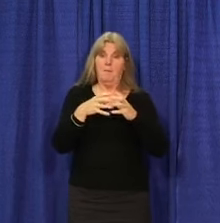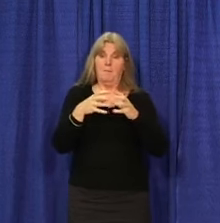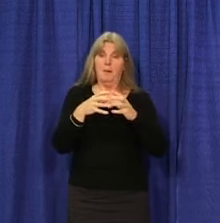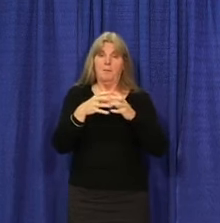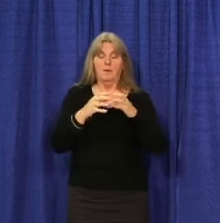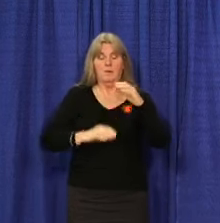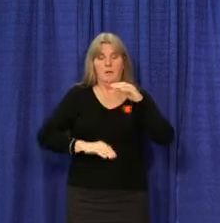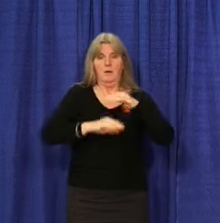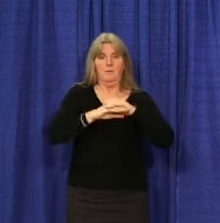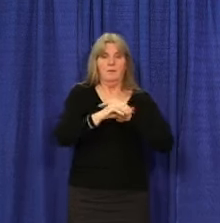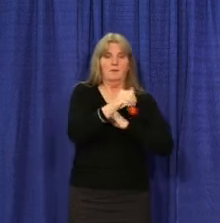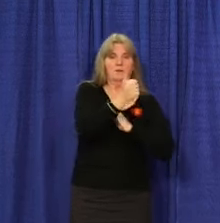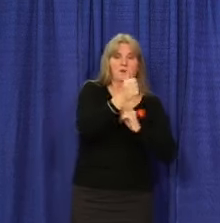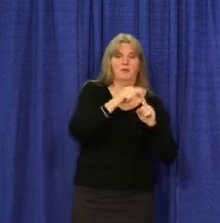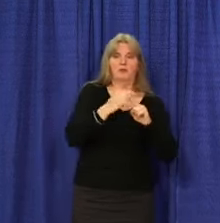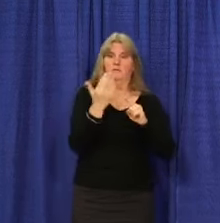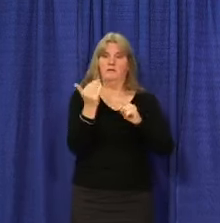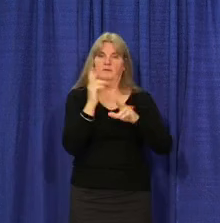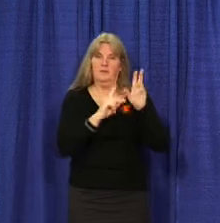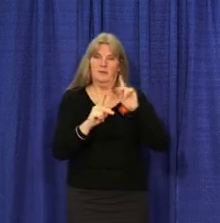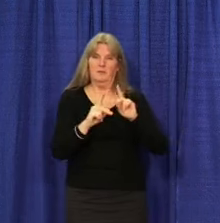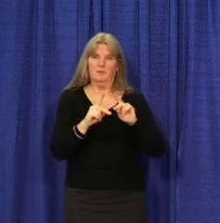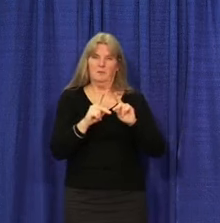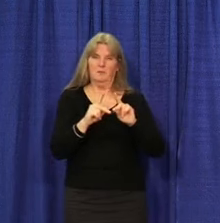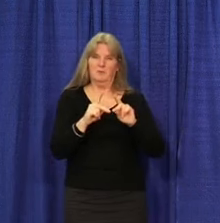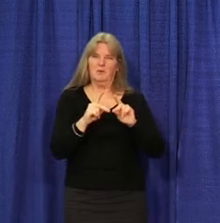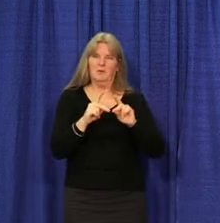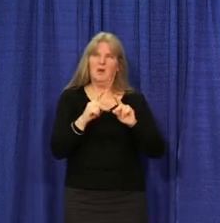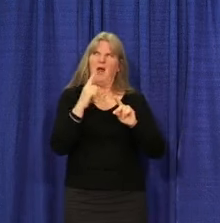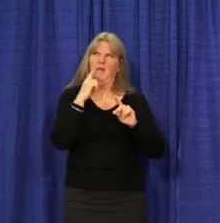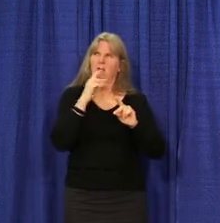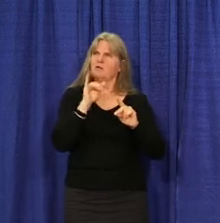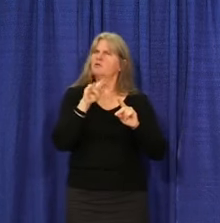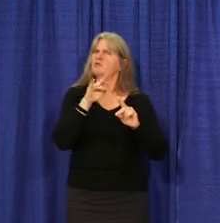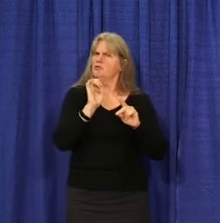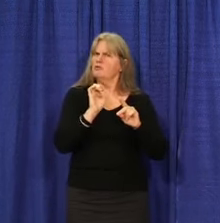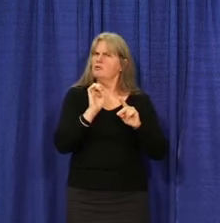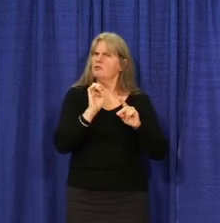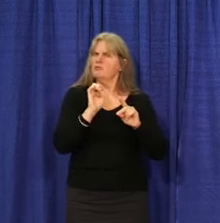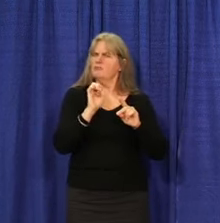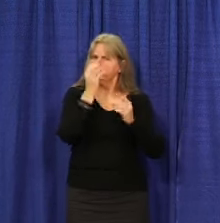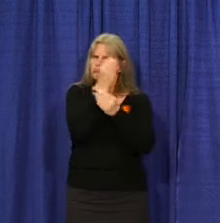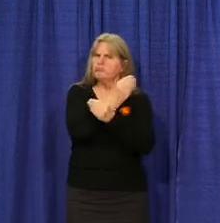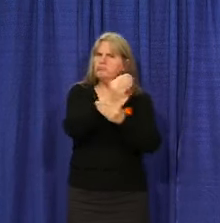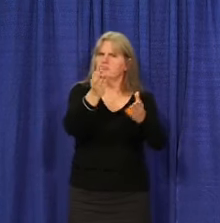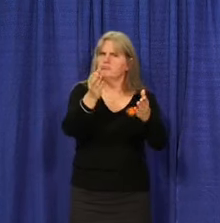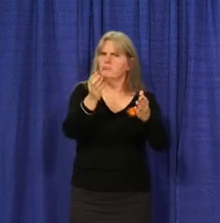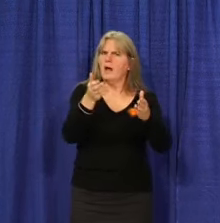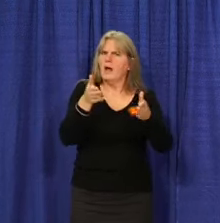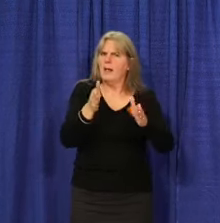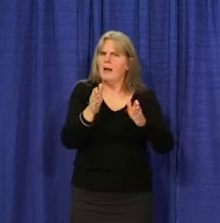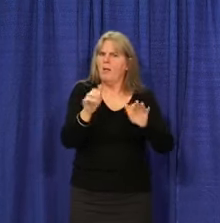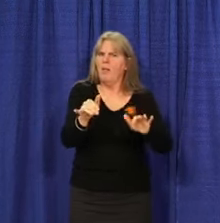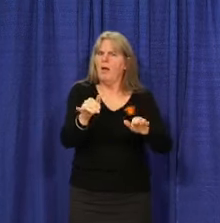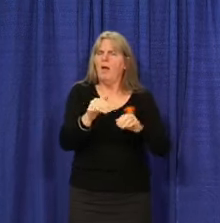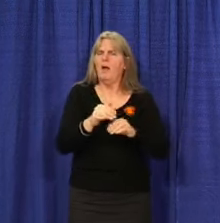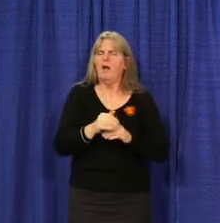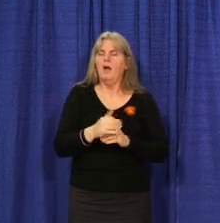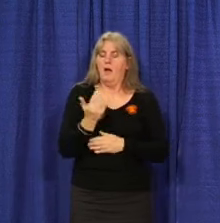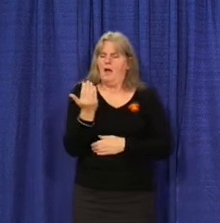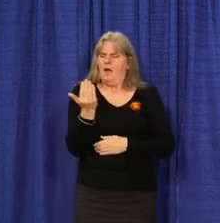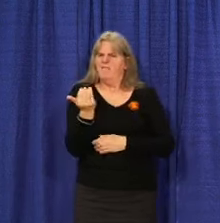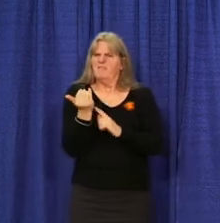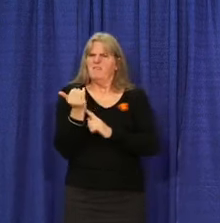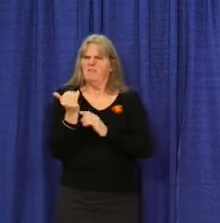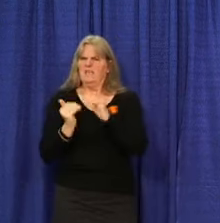course, up to 10 to 15 people. That was I think in June when we first came out with that guidance. The 15 being